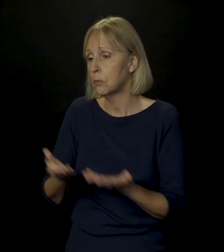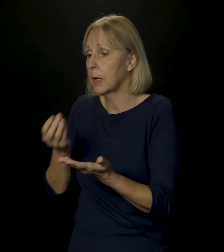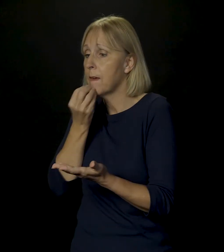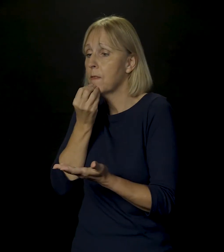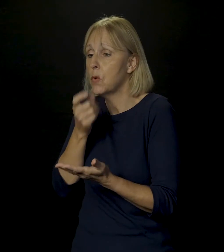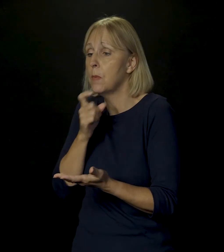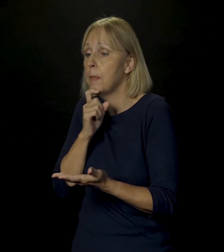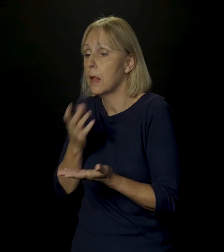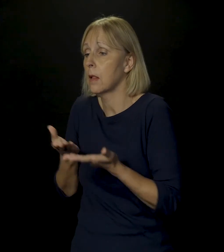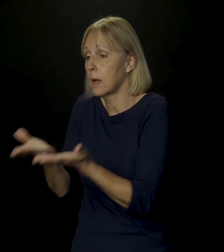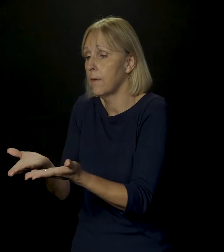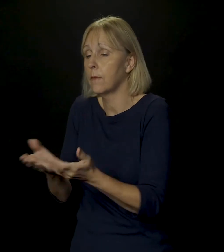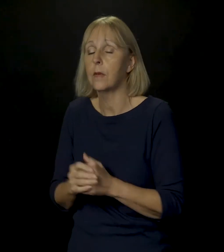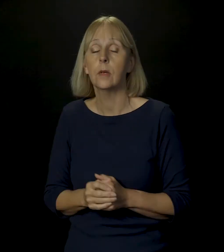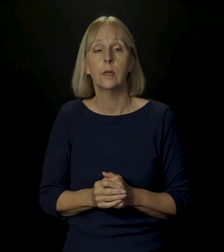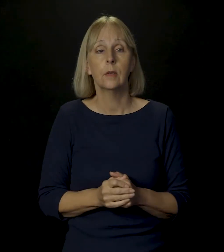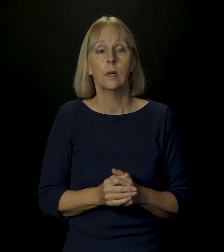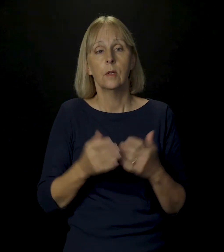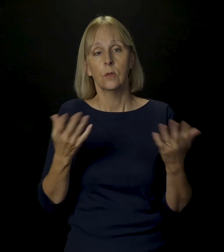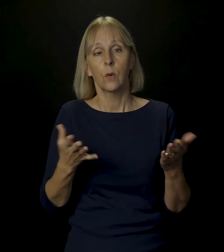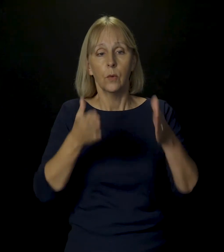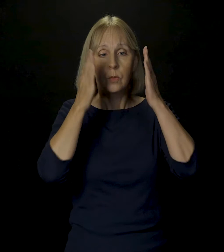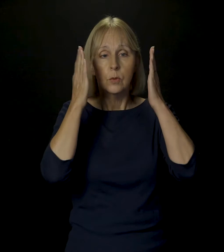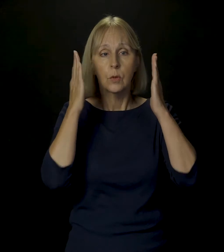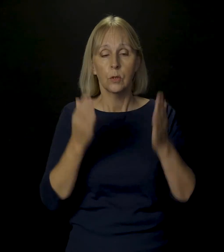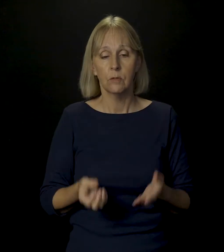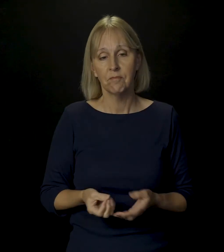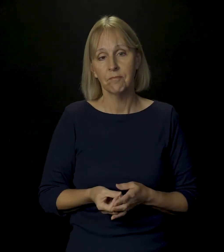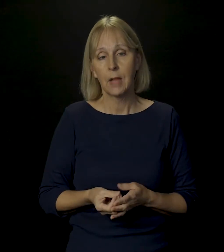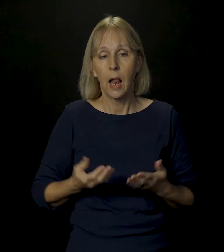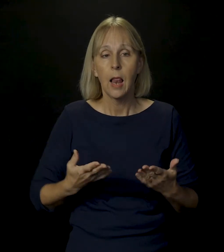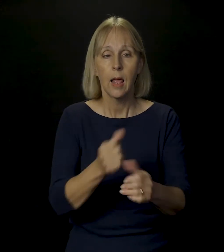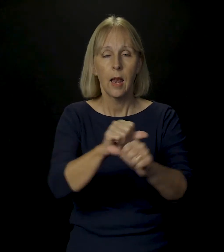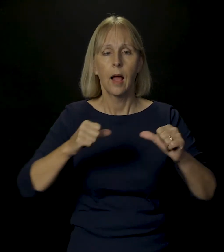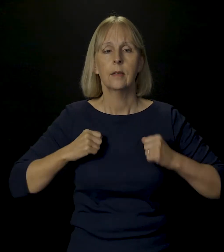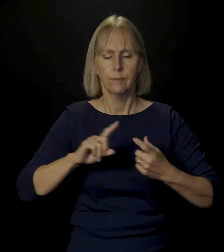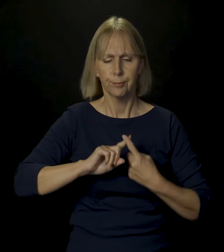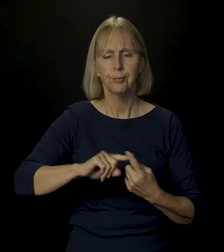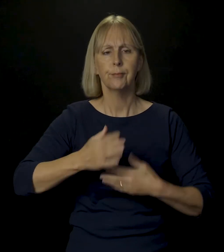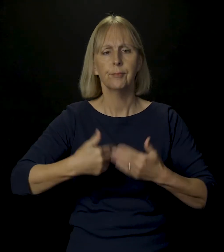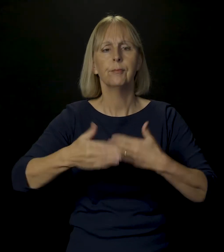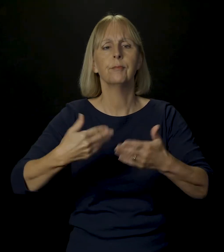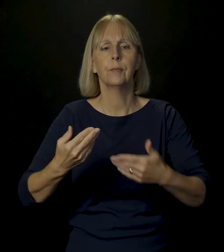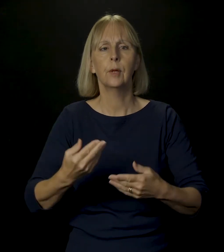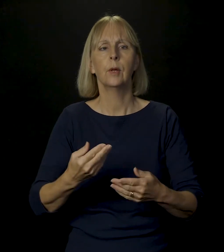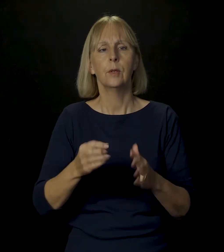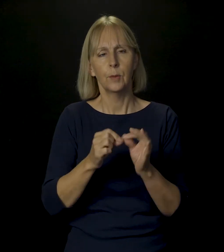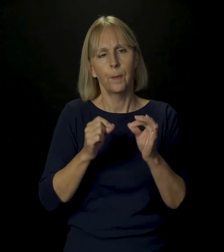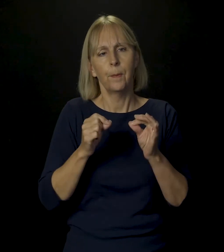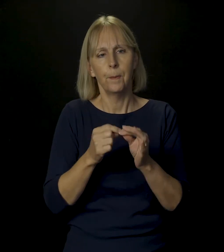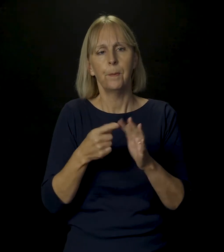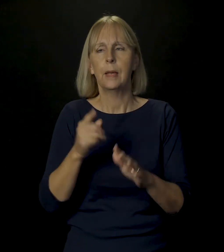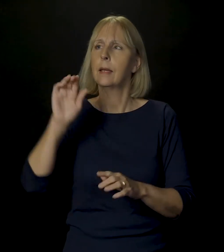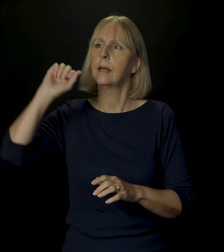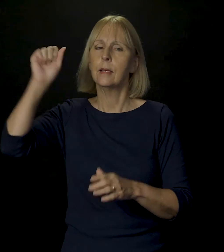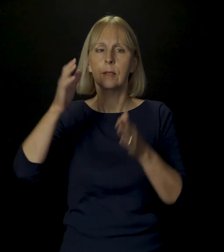Hand So Church Let's Continue To Be The Church Preaching The Gospel And Sharing God's Love From